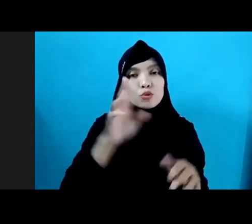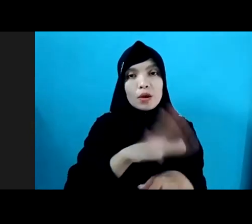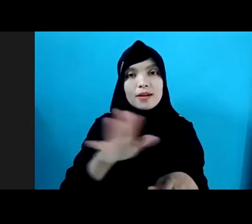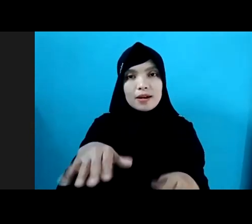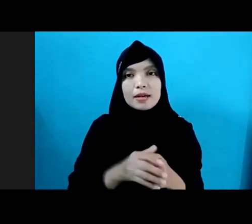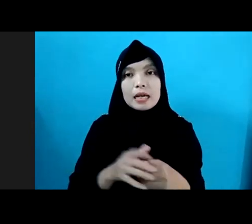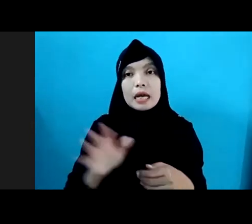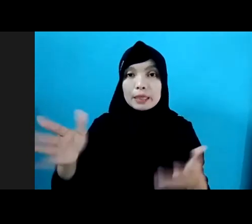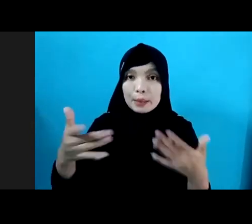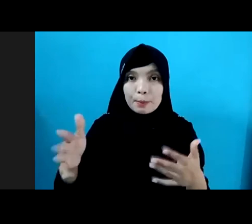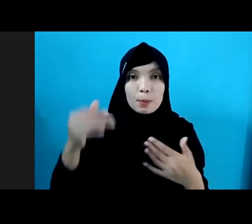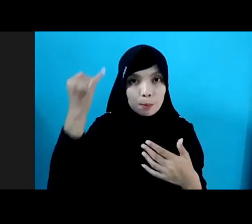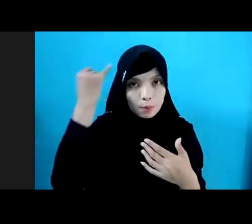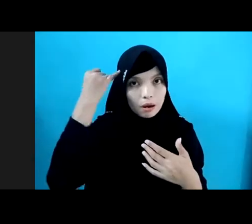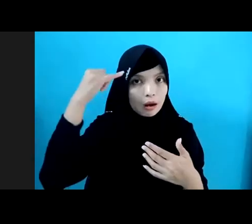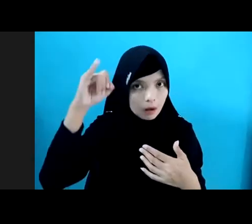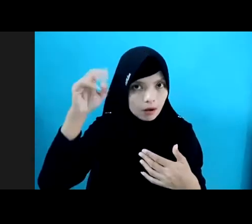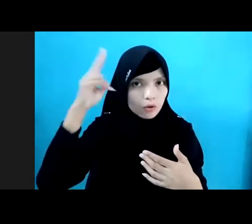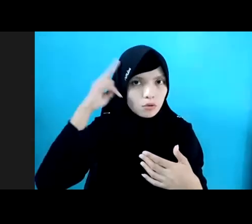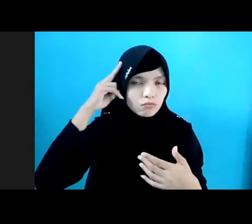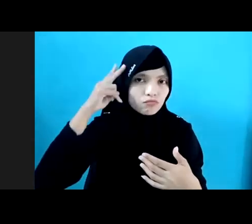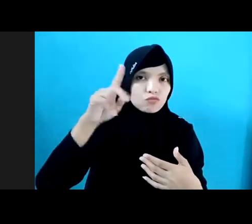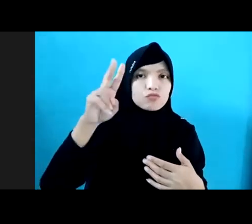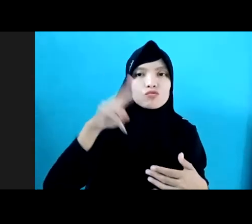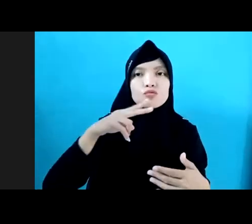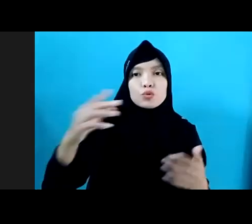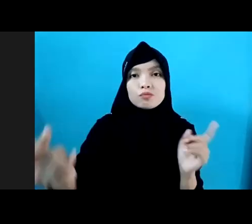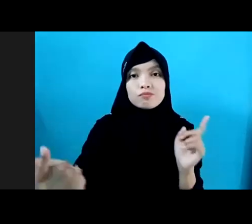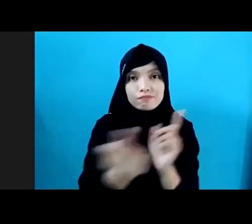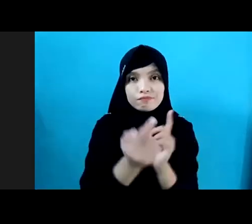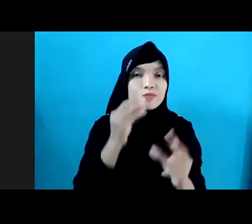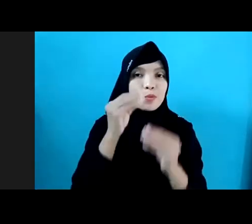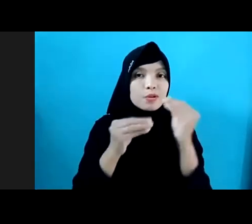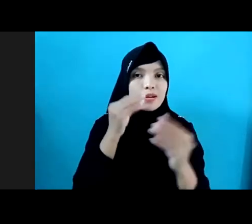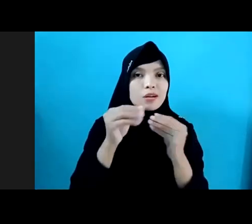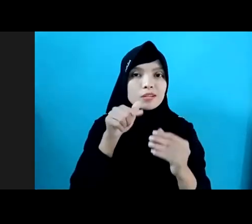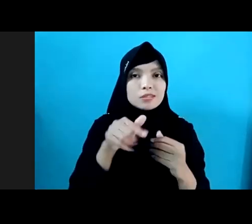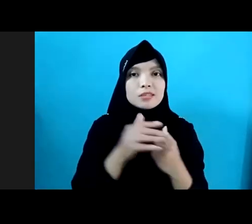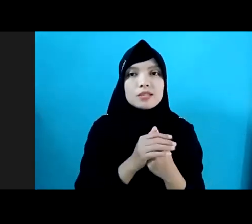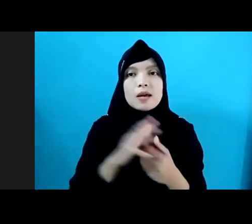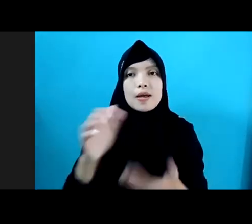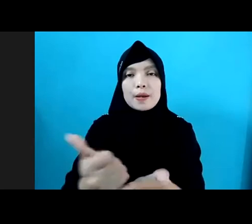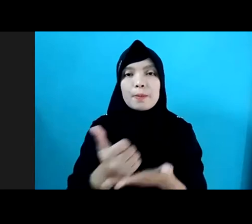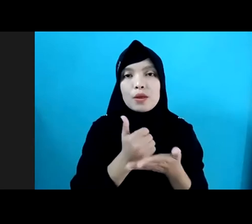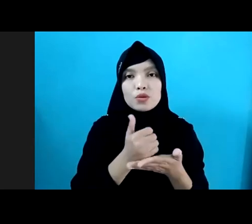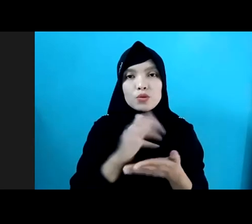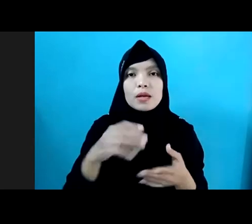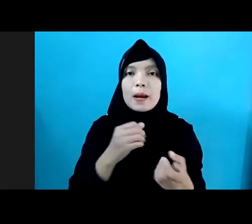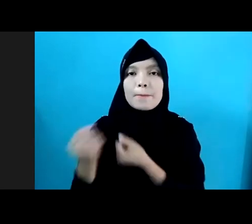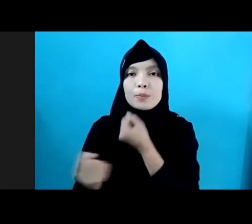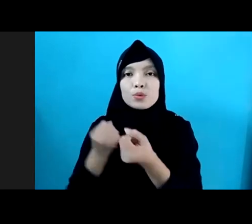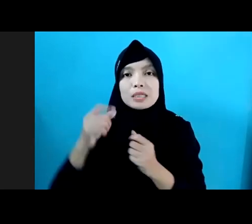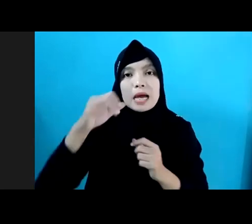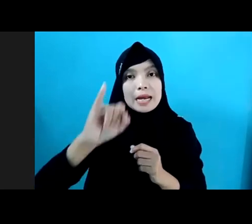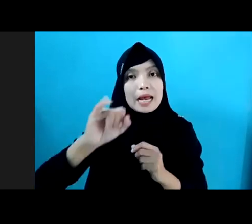Consulted By Banks By IT Companies By All The Social Media Groups Et So